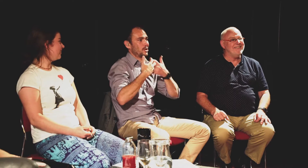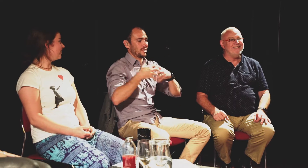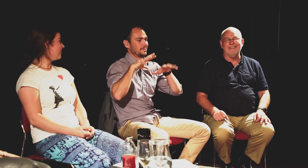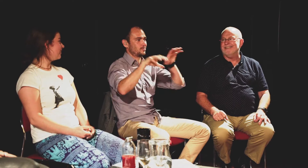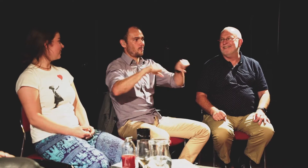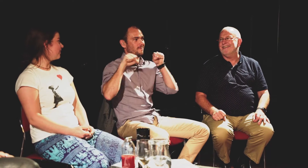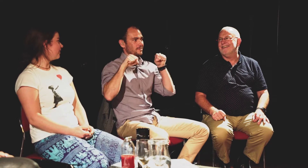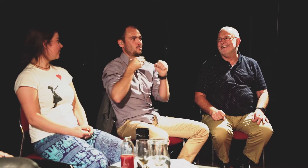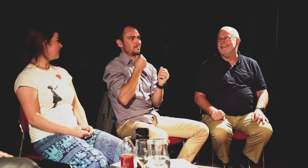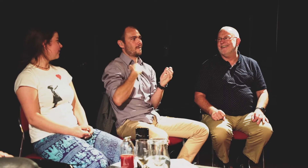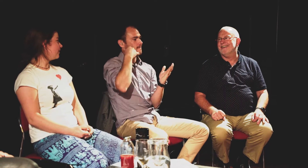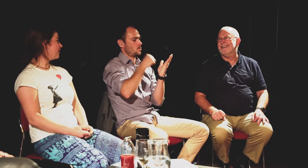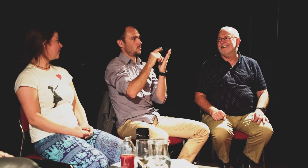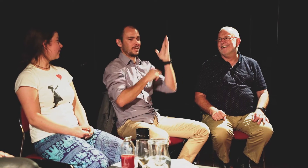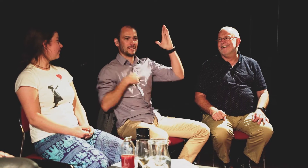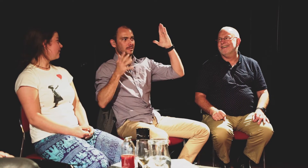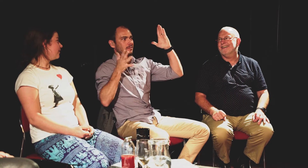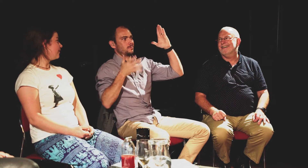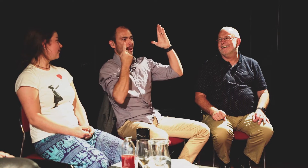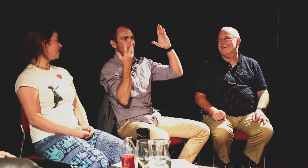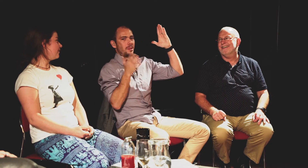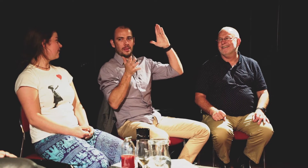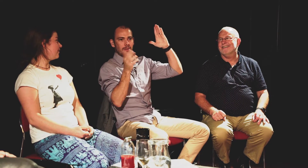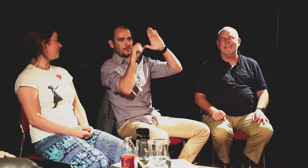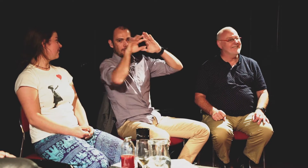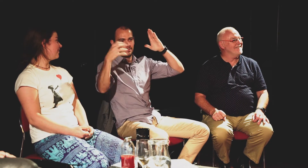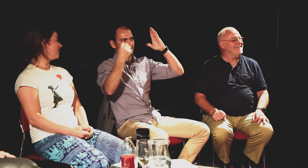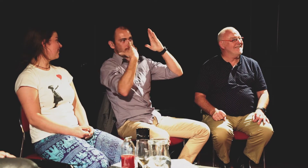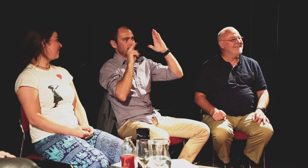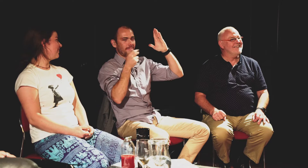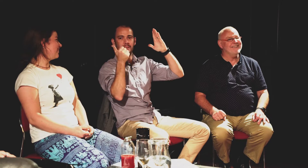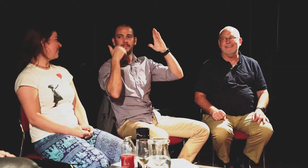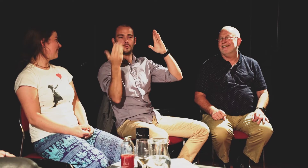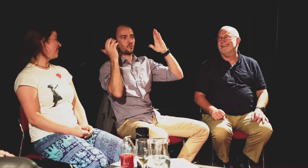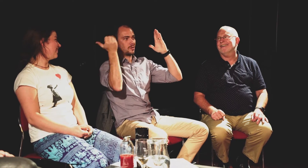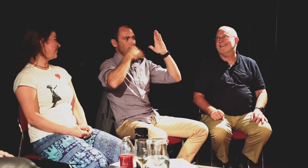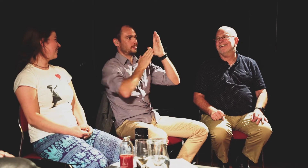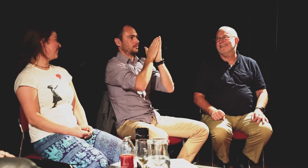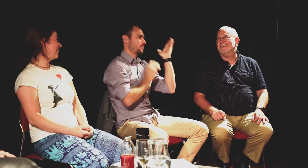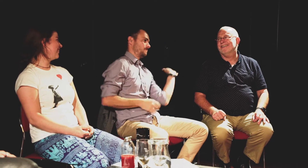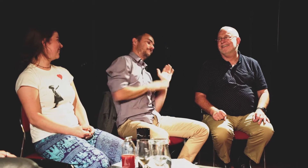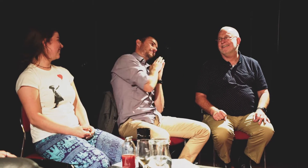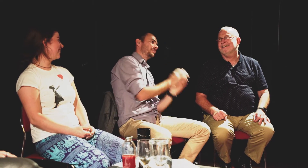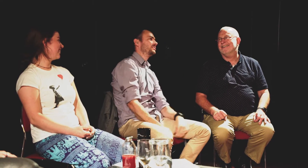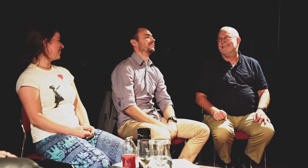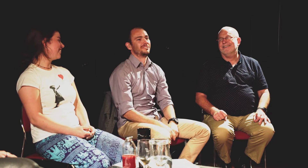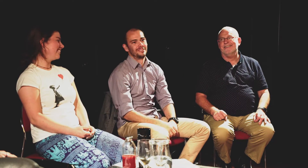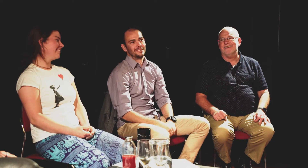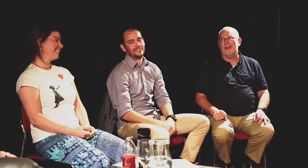David. I think, technology takes over. I use my phone as a light and we talk to each other that way. And then we say goodnight and then turn it off